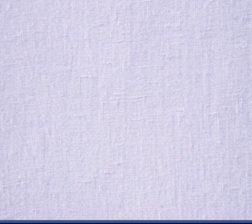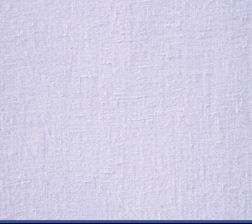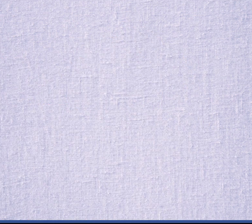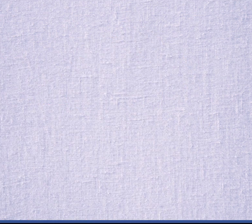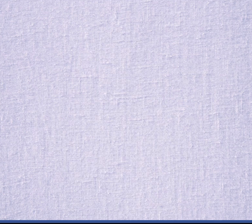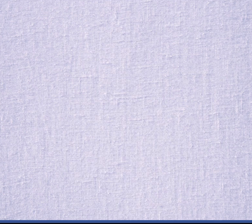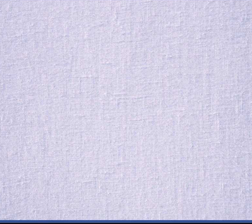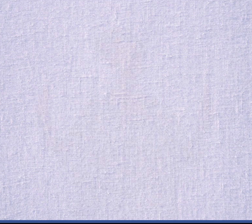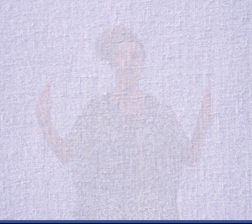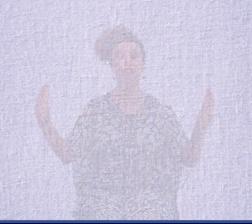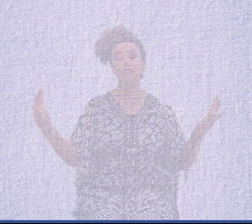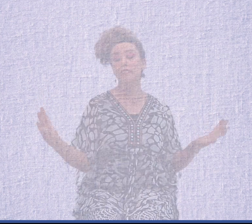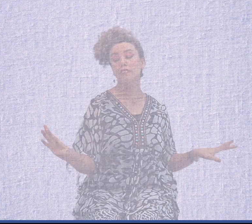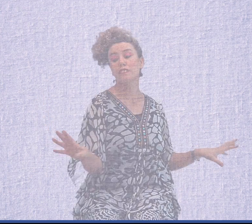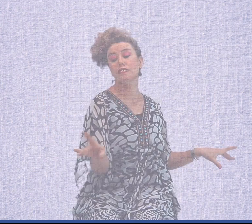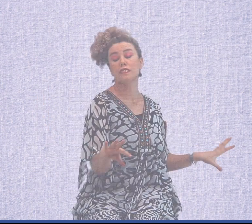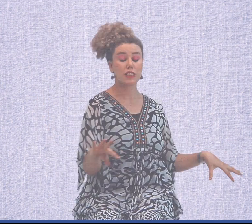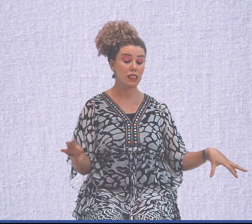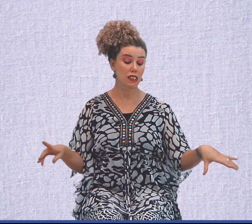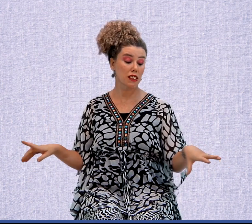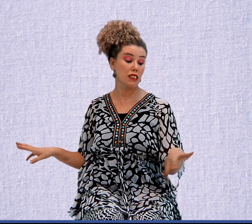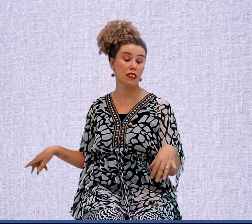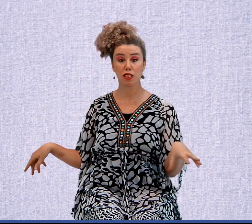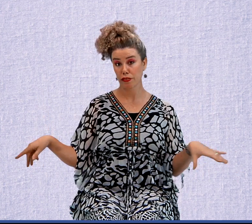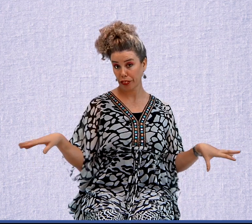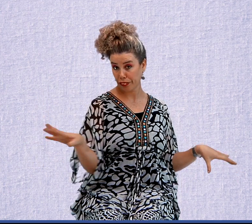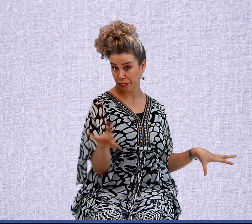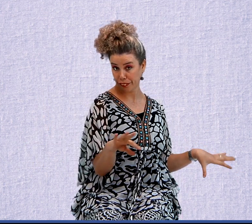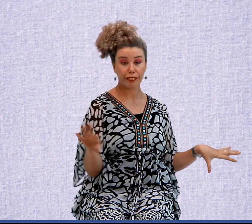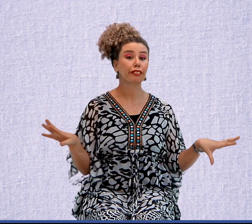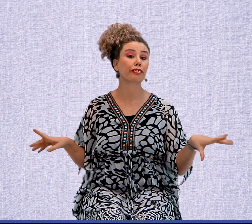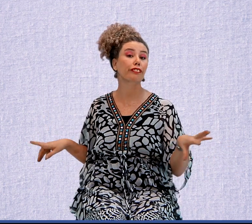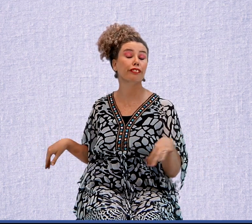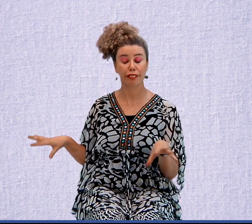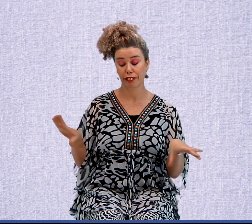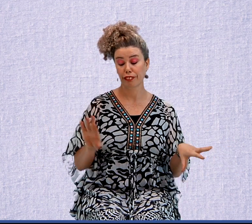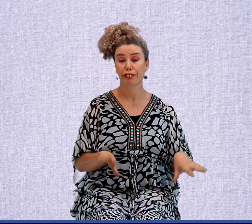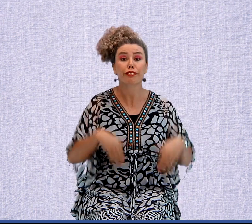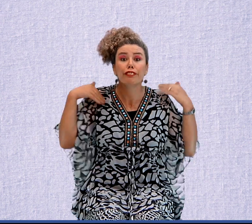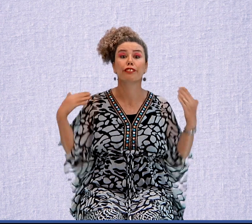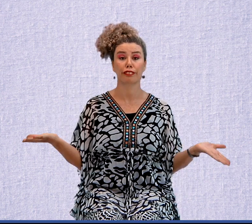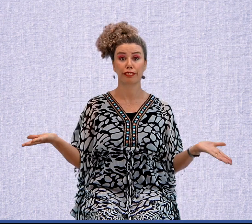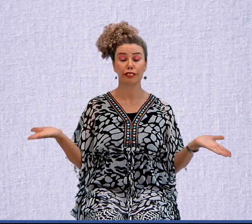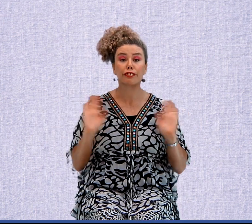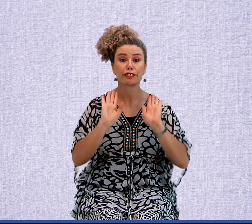stop apartheid when it hangs around like Evita's gown? Who's gonna